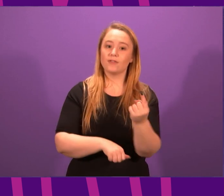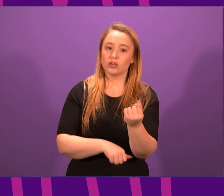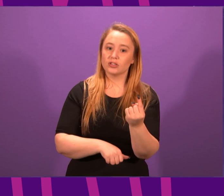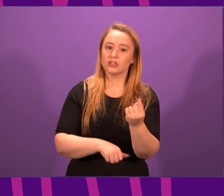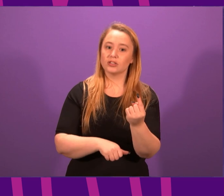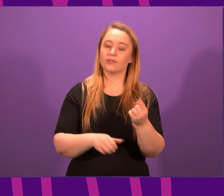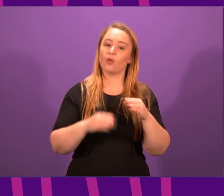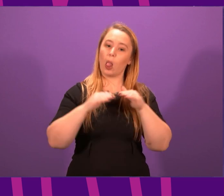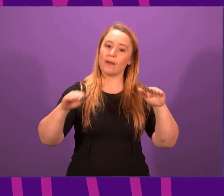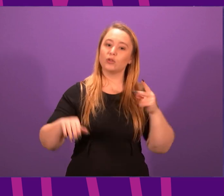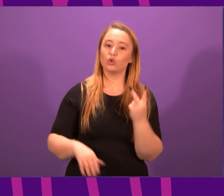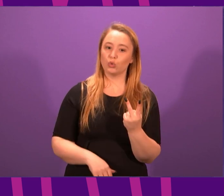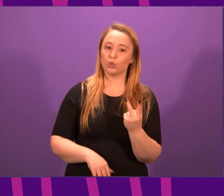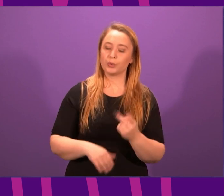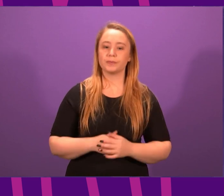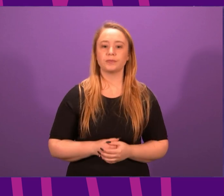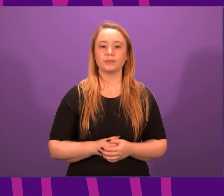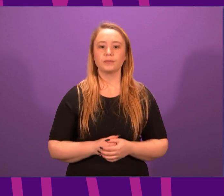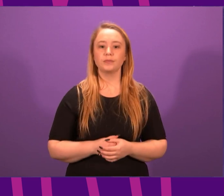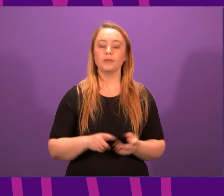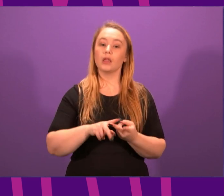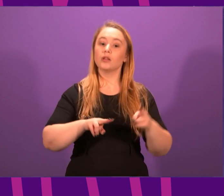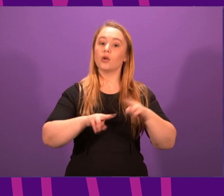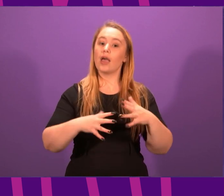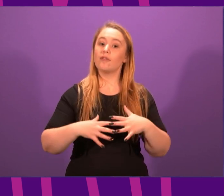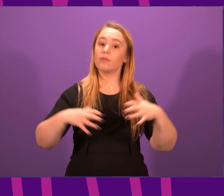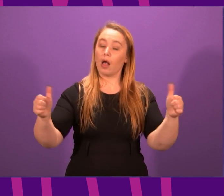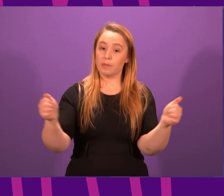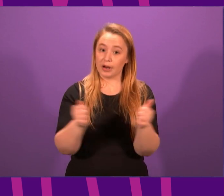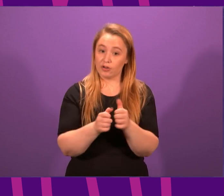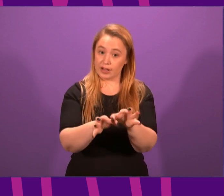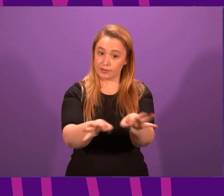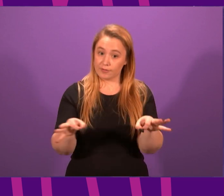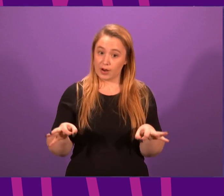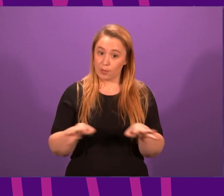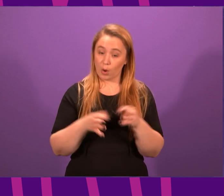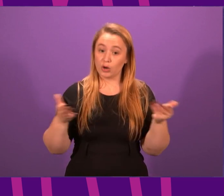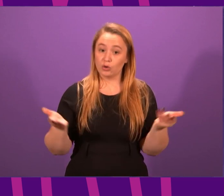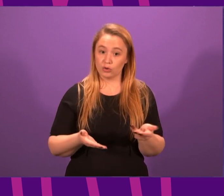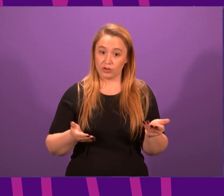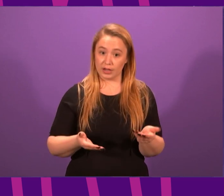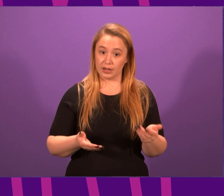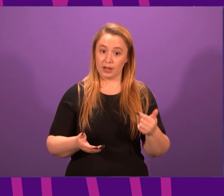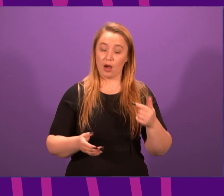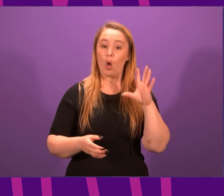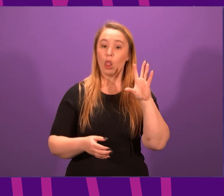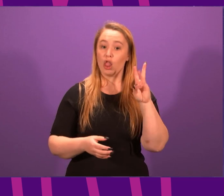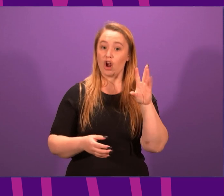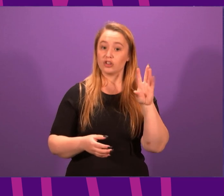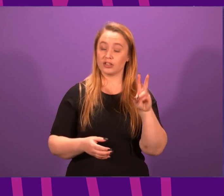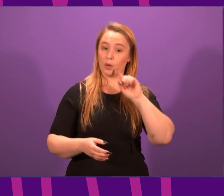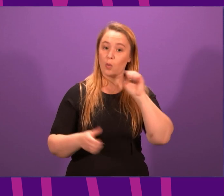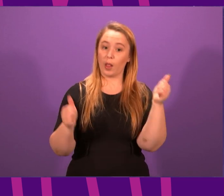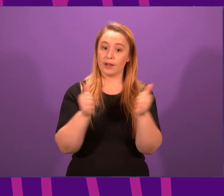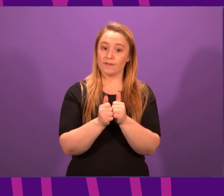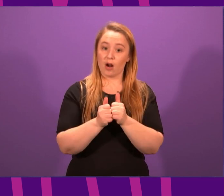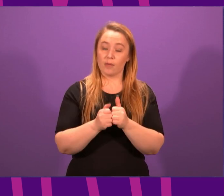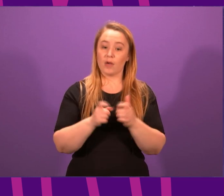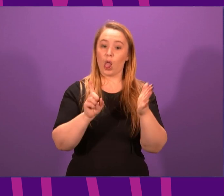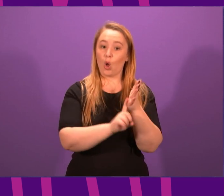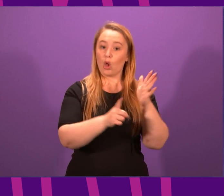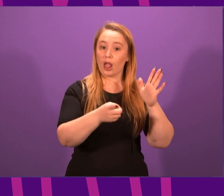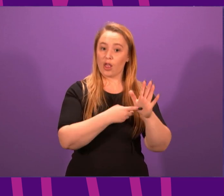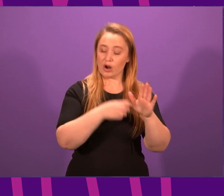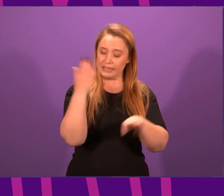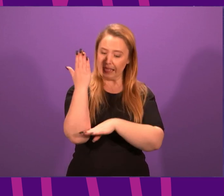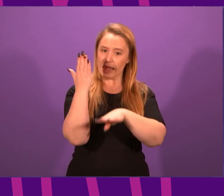two. Assuming Parliament agrees the overall framework today, Presiding Officer, I will confirm on Thursday what level each local authority will